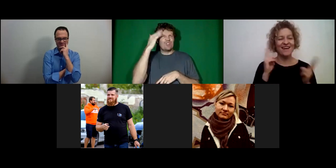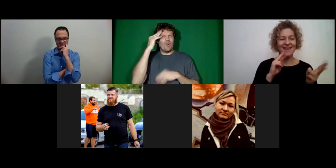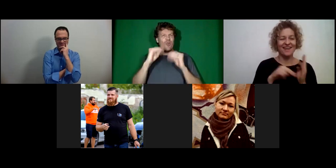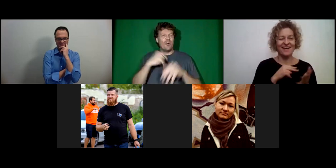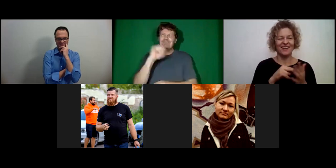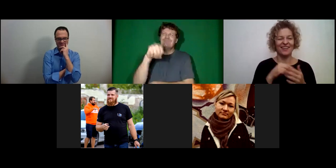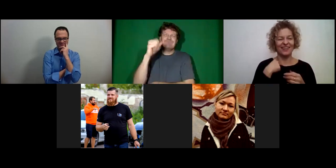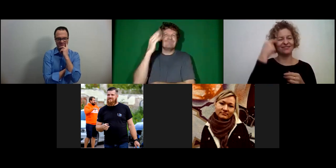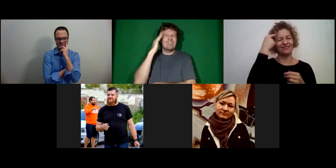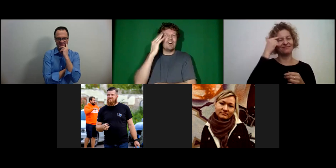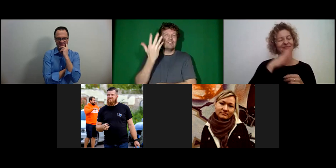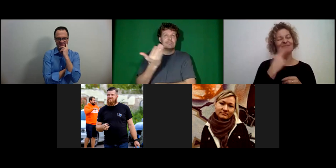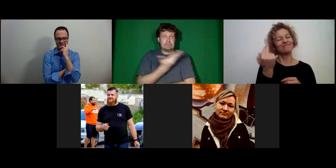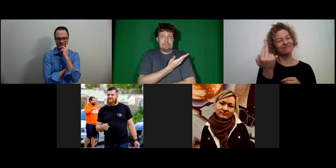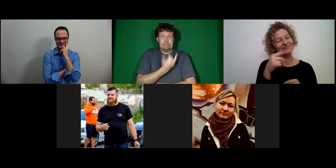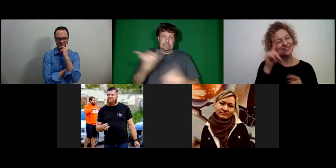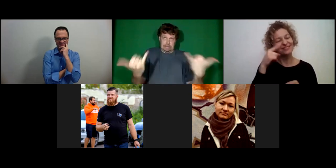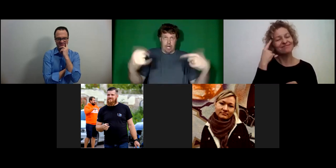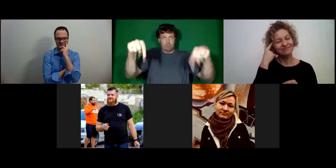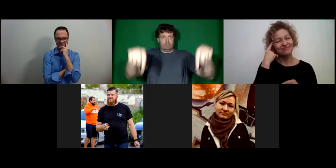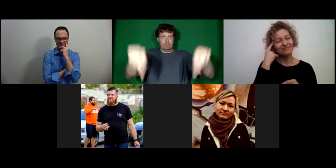was dancing. And